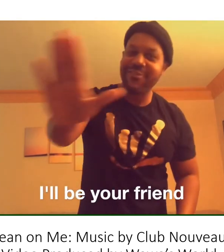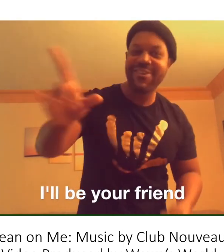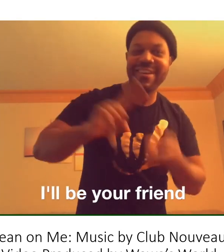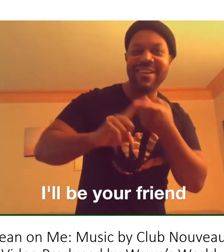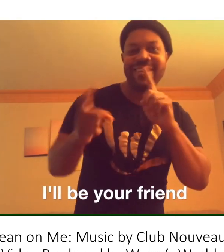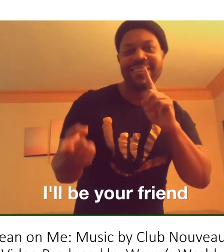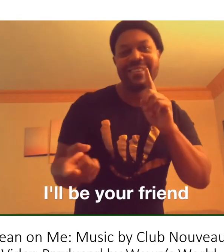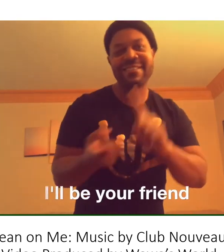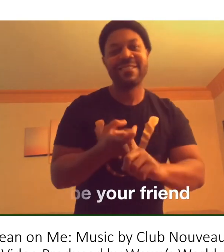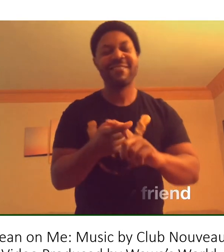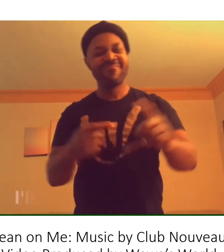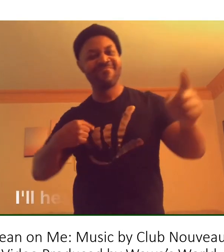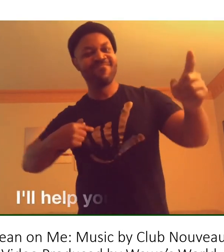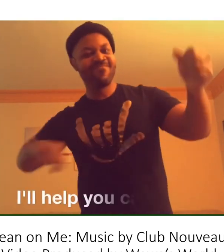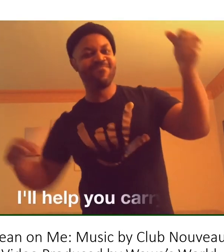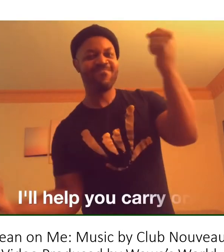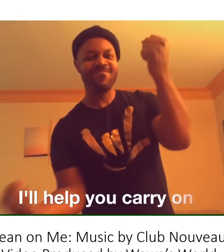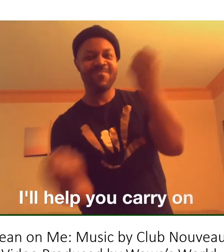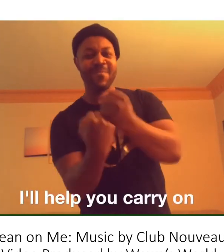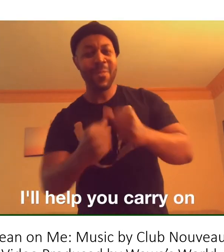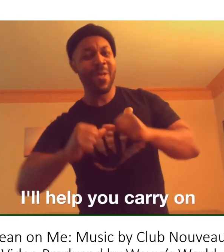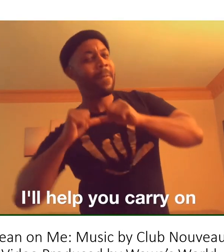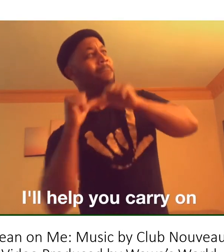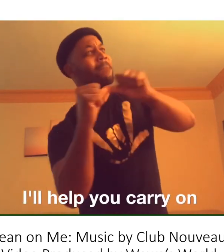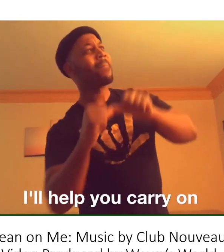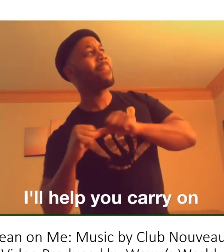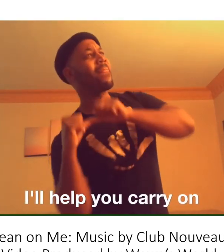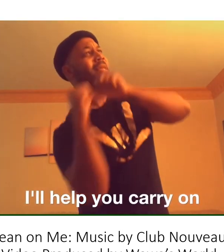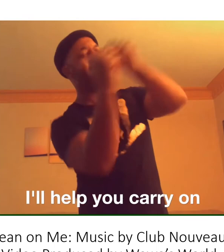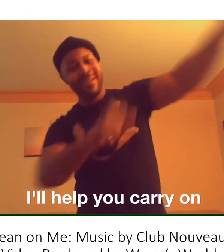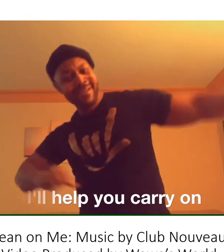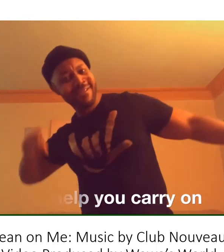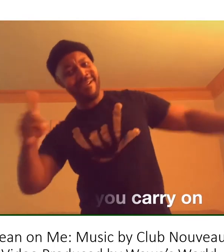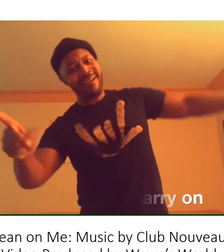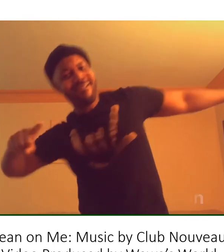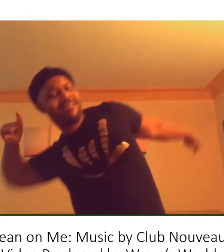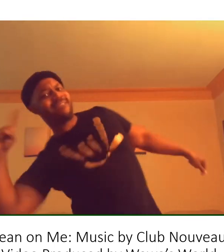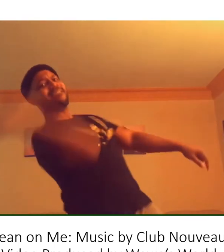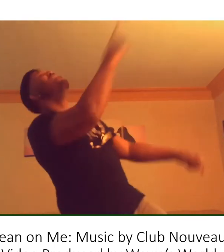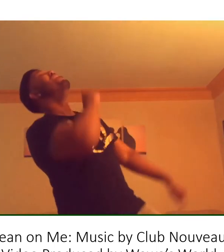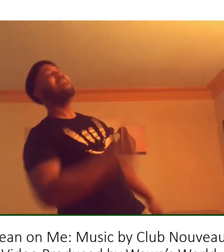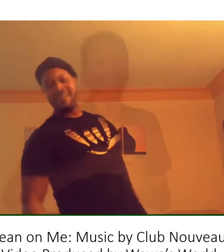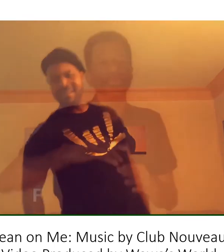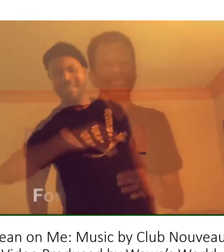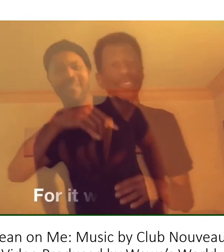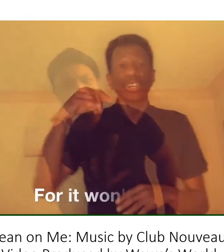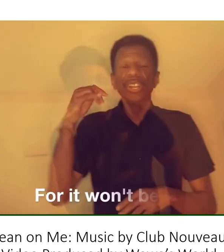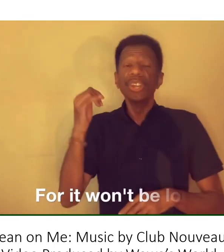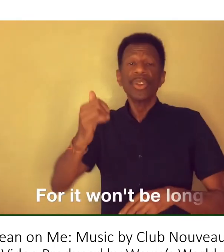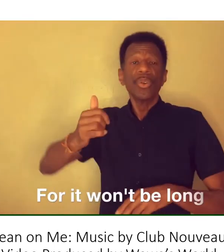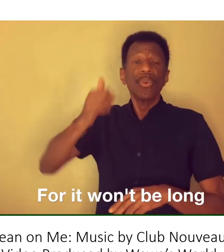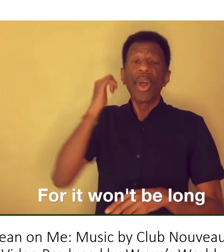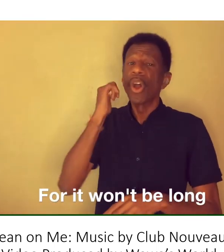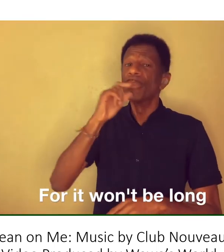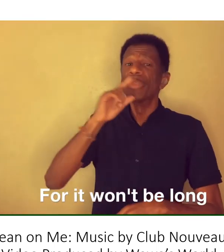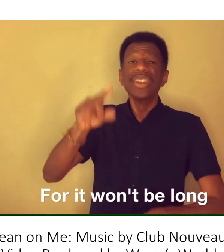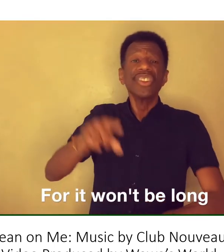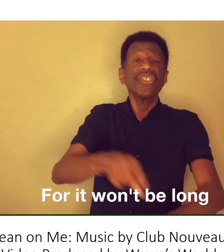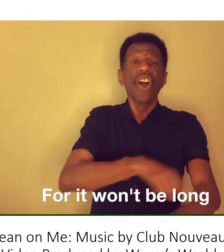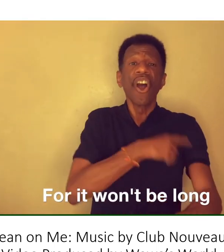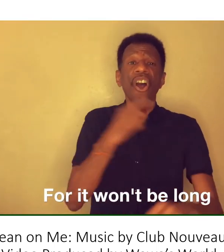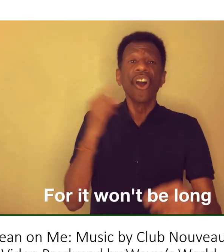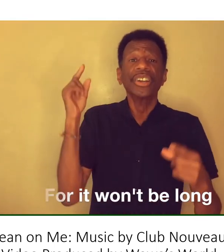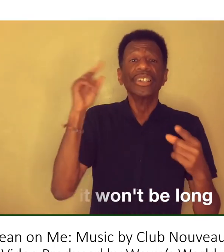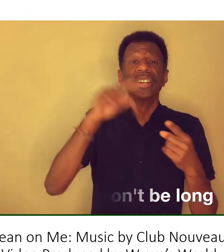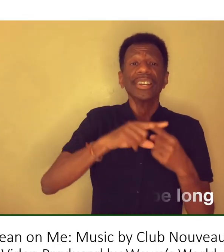your friend, I'll help you carry on. Lean On Me, you won't